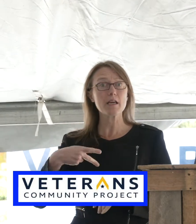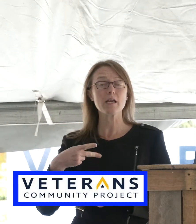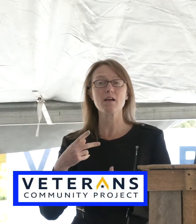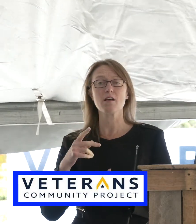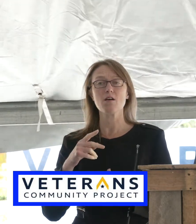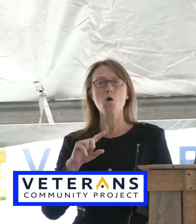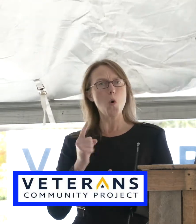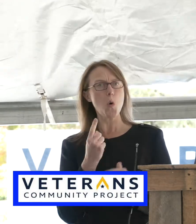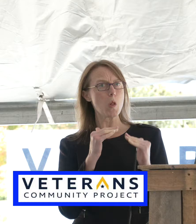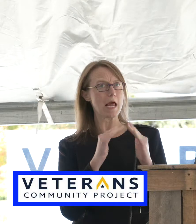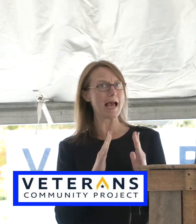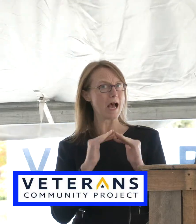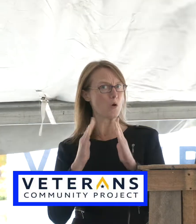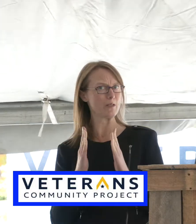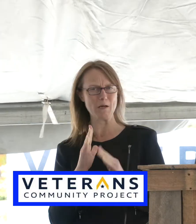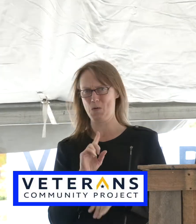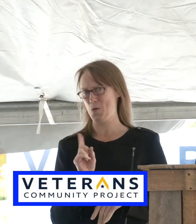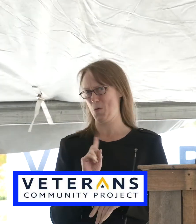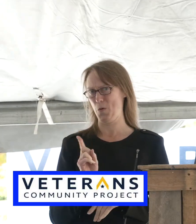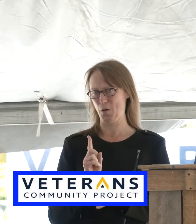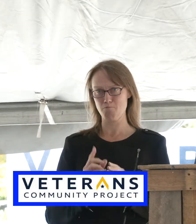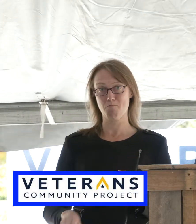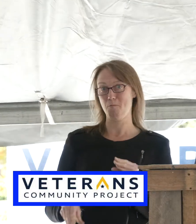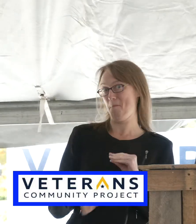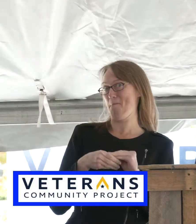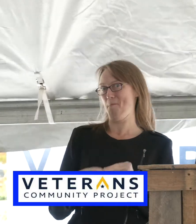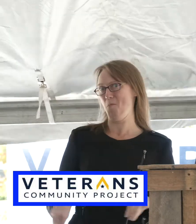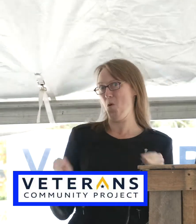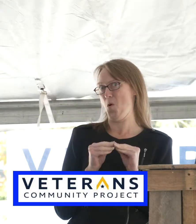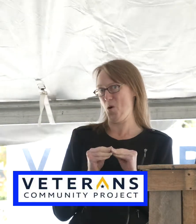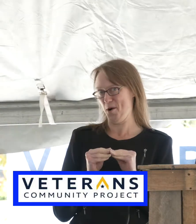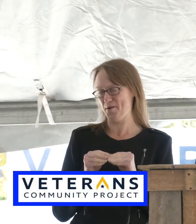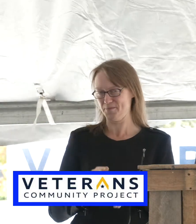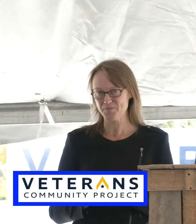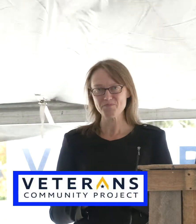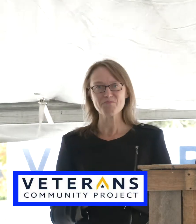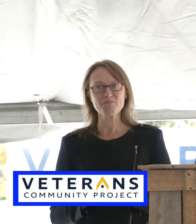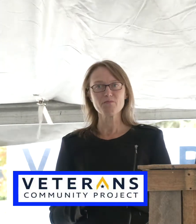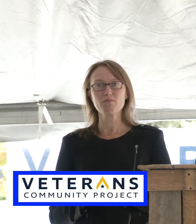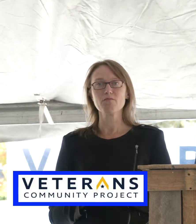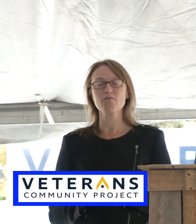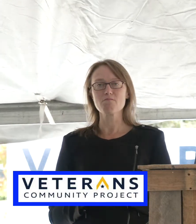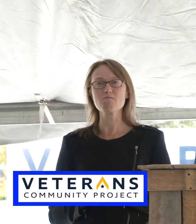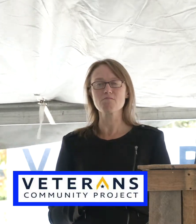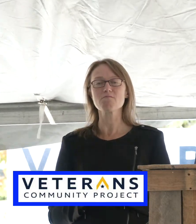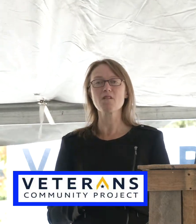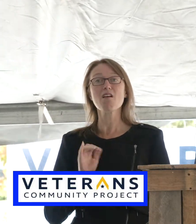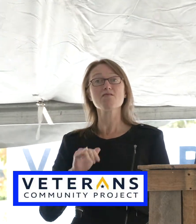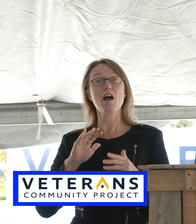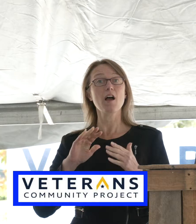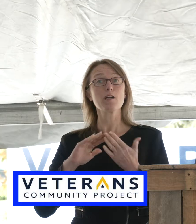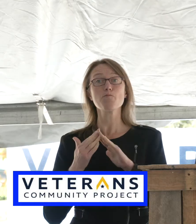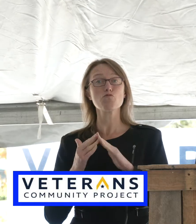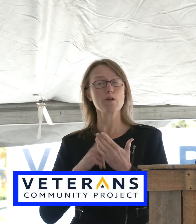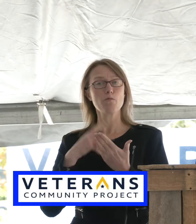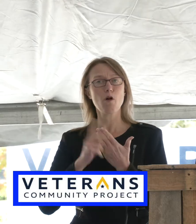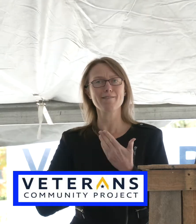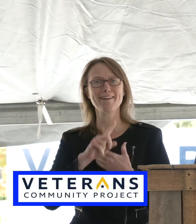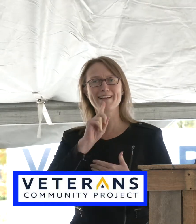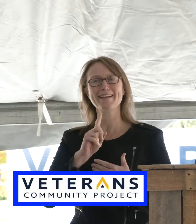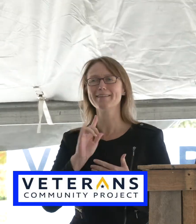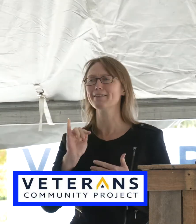housing. Veterans Community Project is a living memorial to a promise we've all